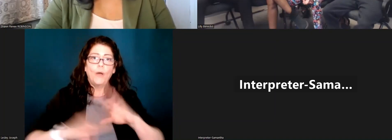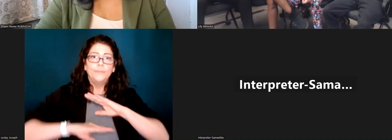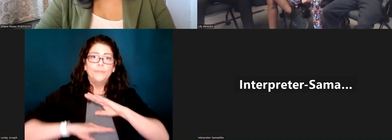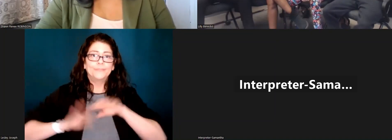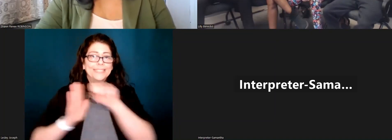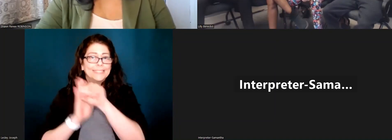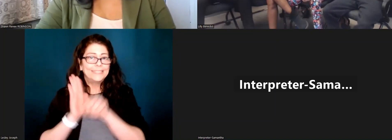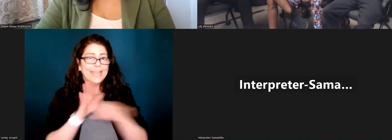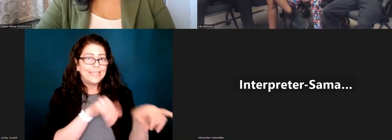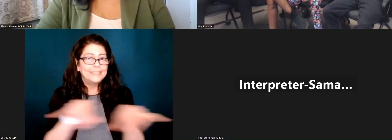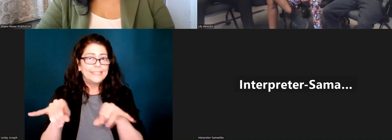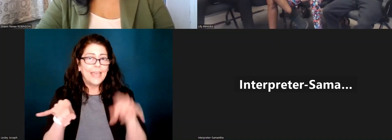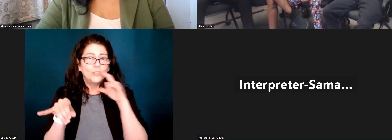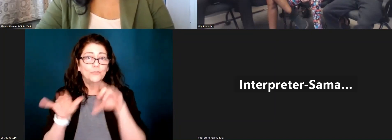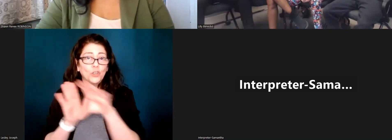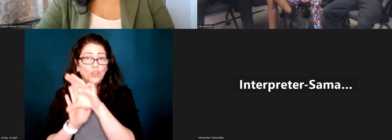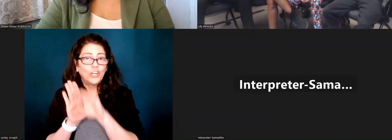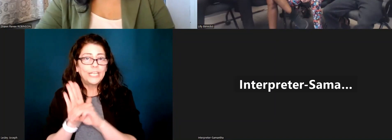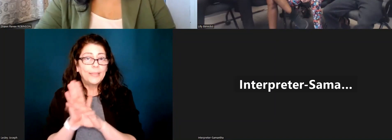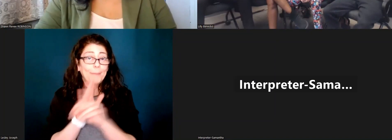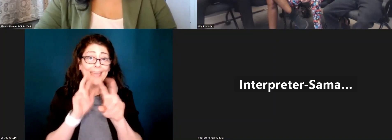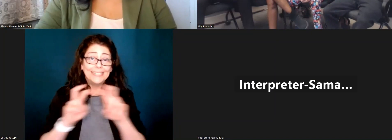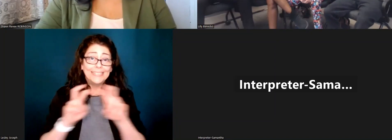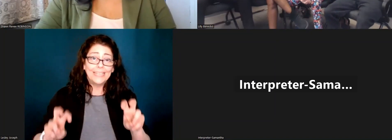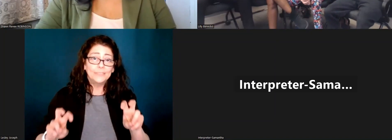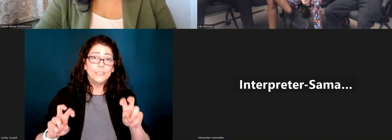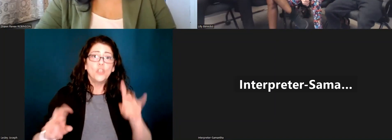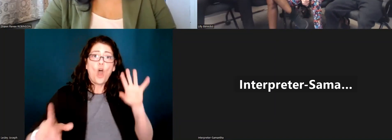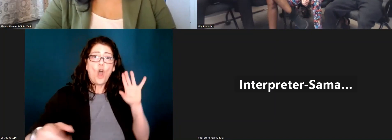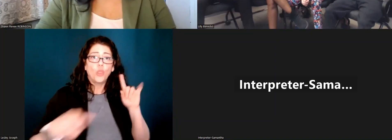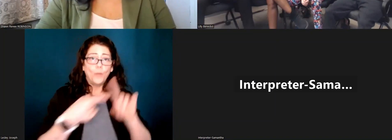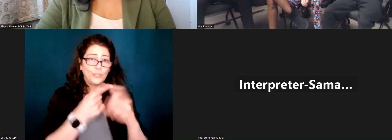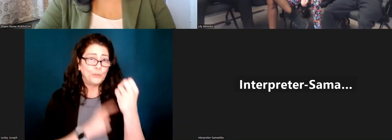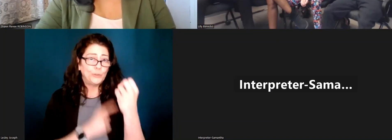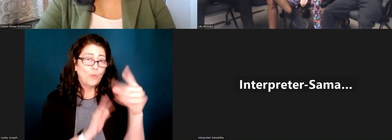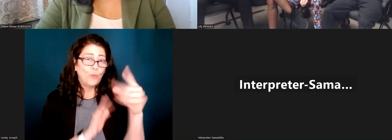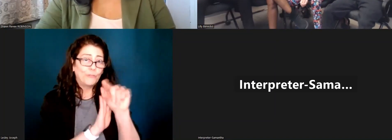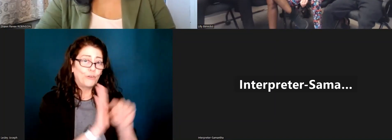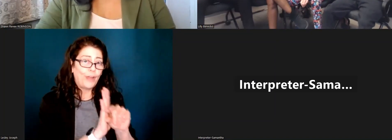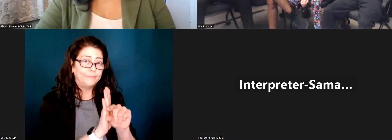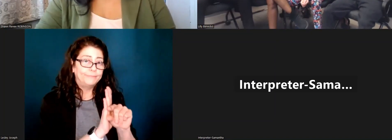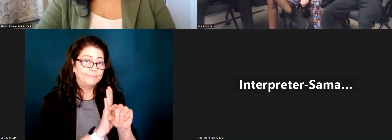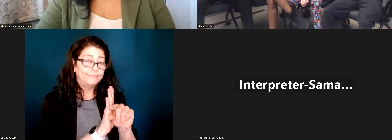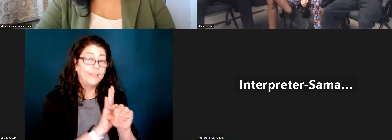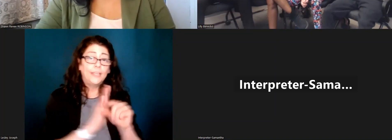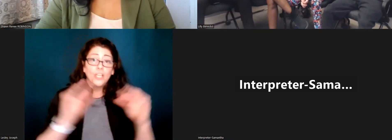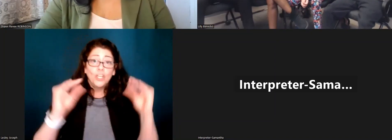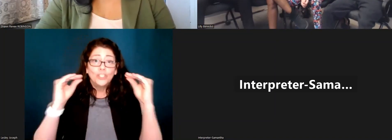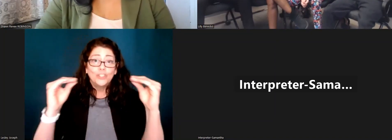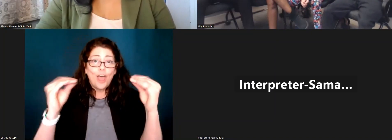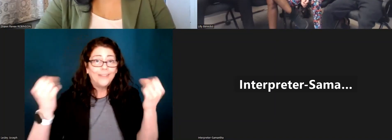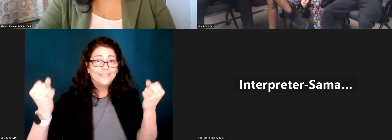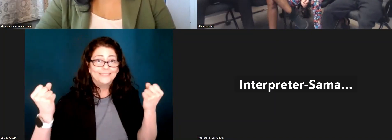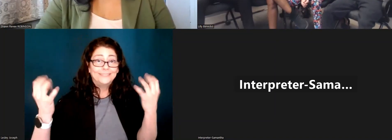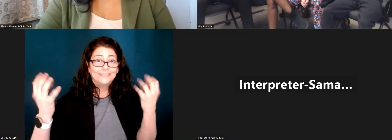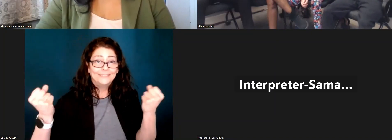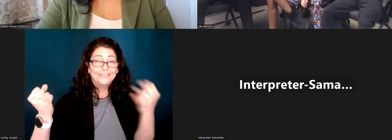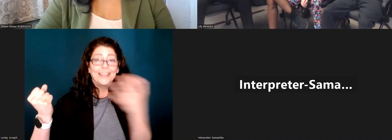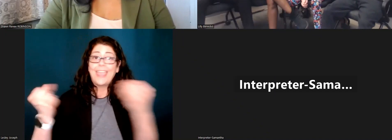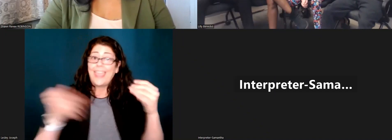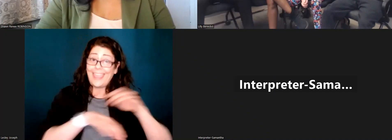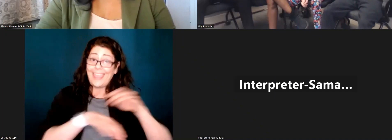and assessments through the 12th grade. Direct instruction is given in ASL and English, allowing